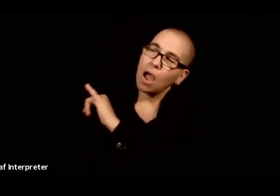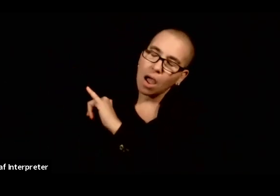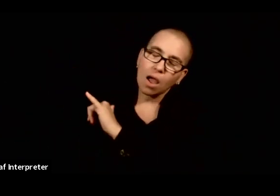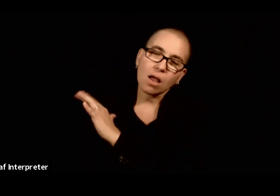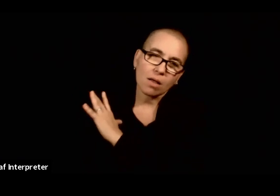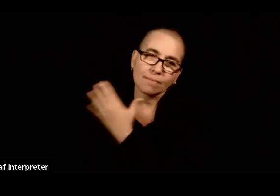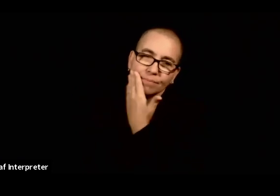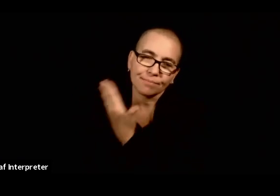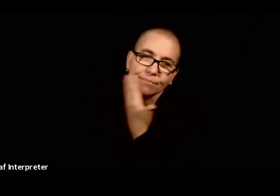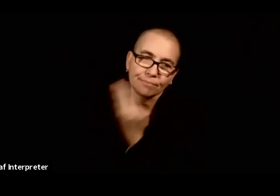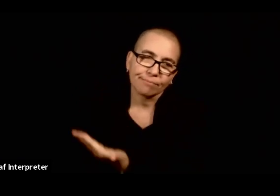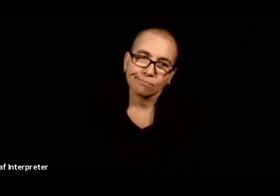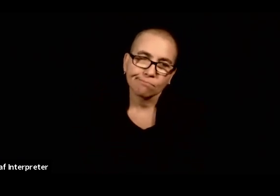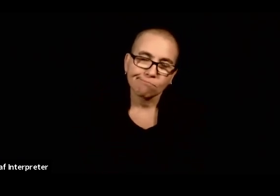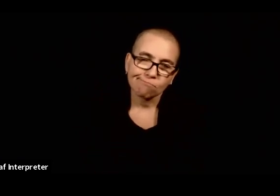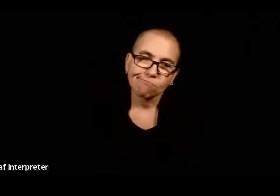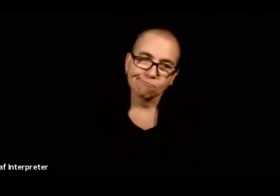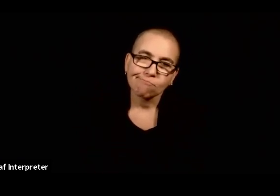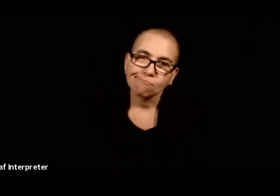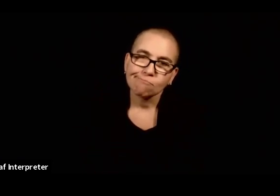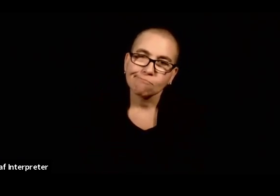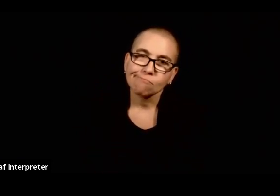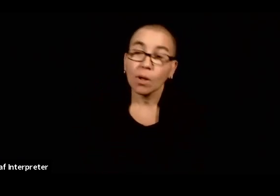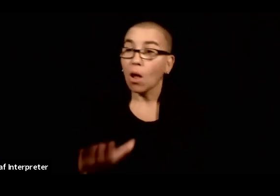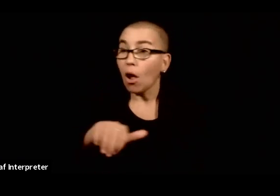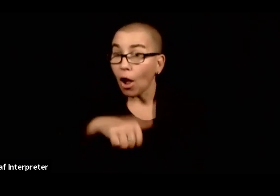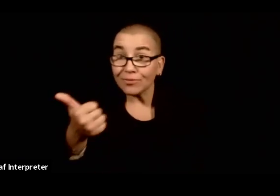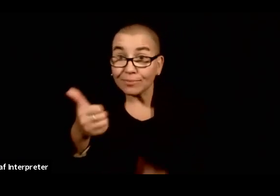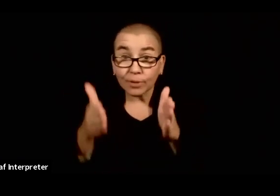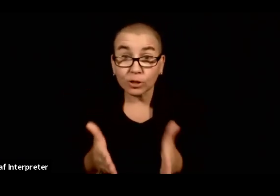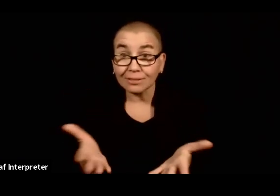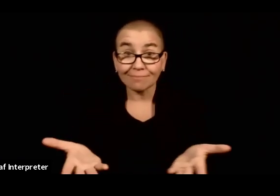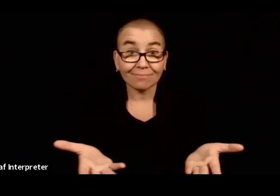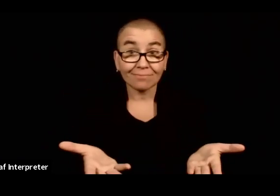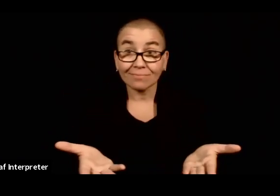Next question, Chris Ceres from Star Tribune.